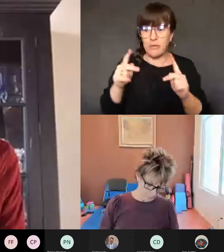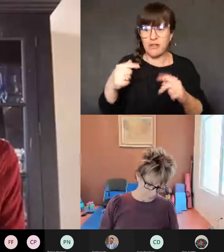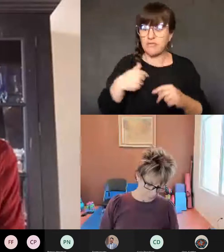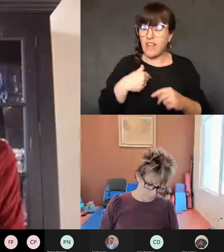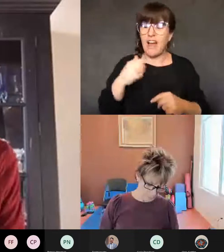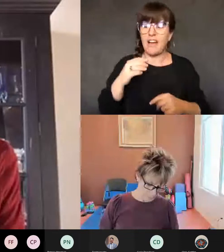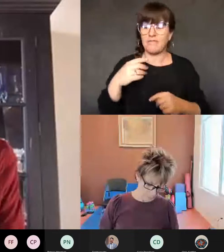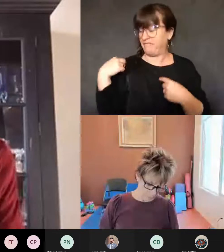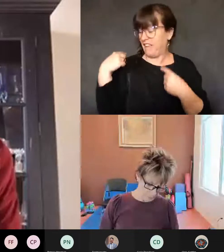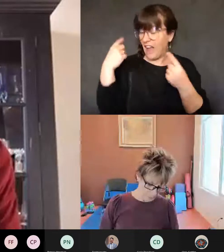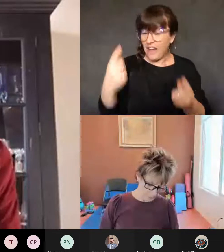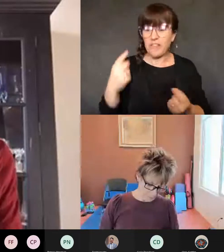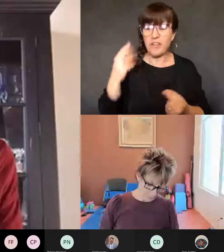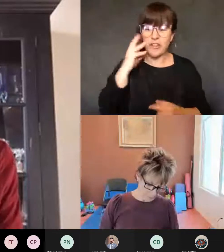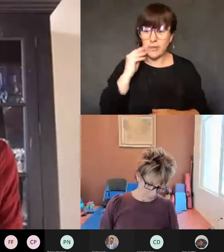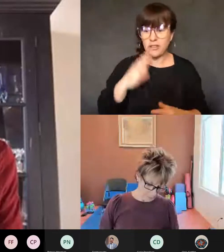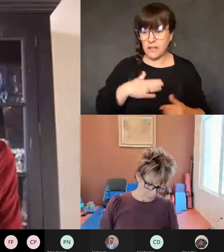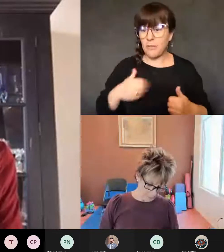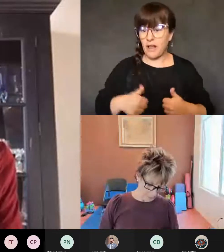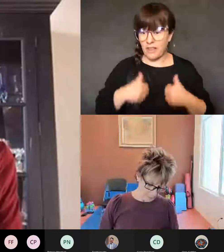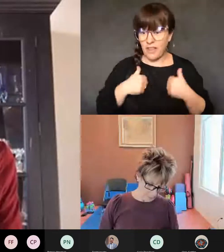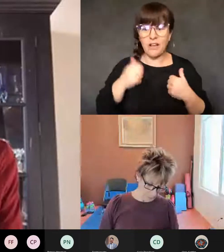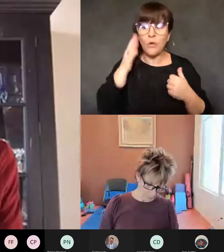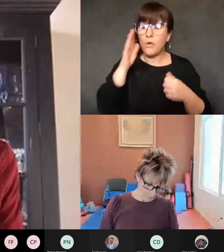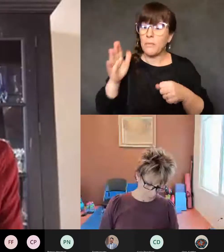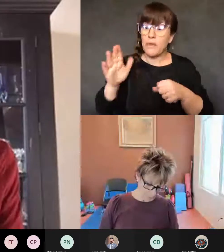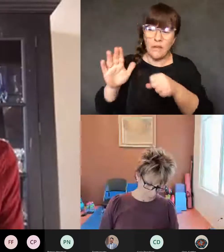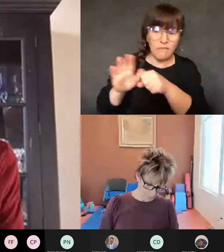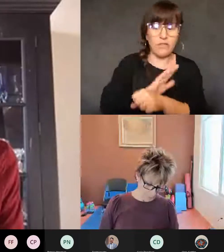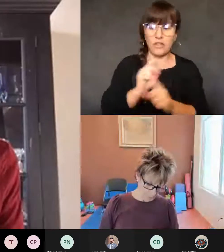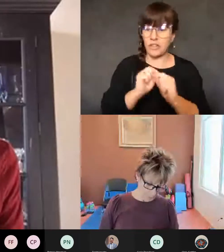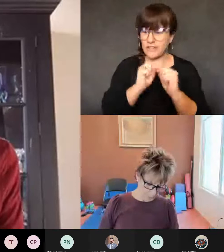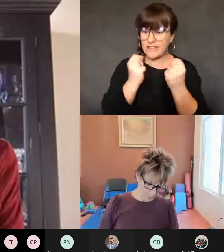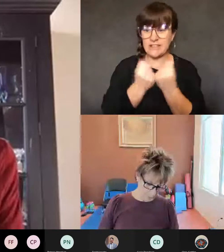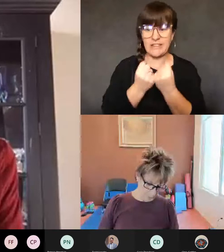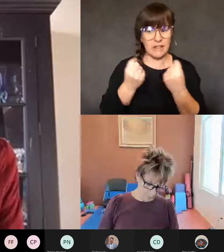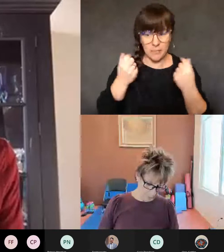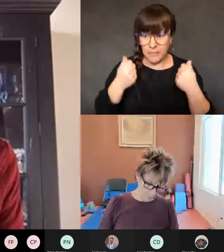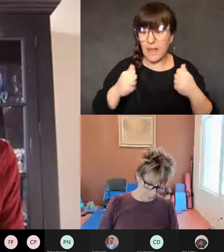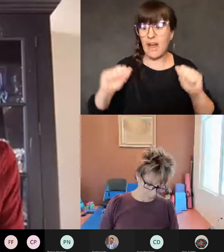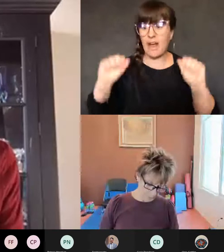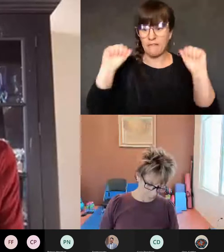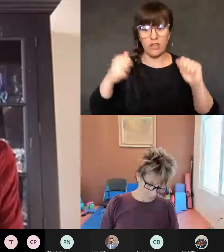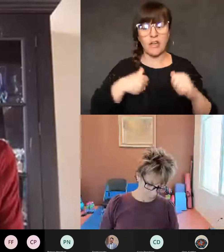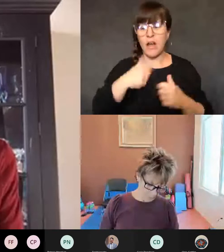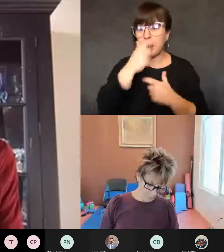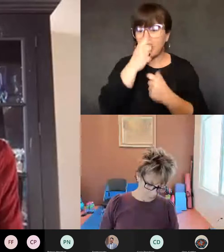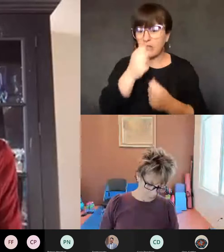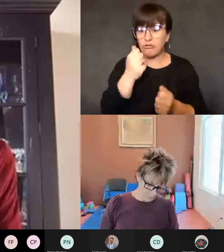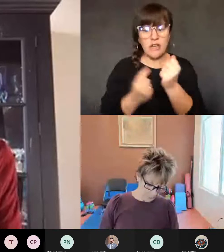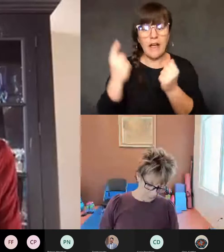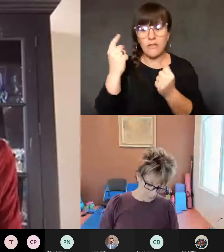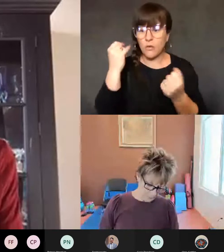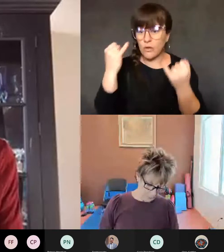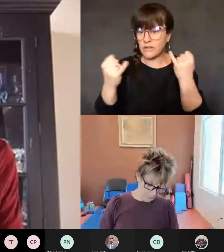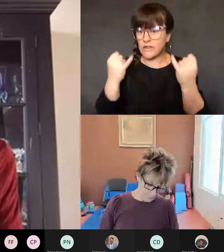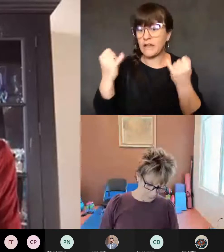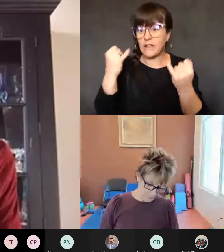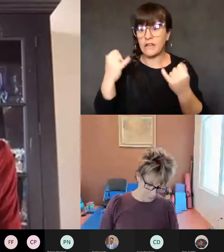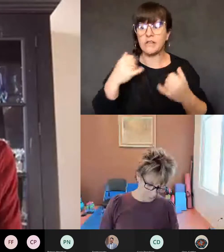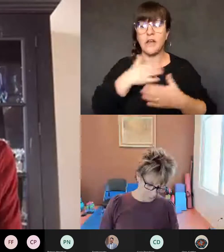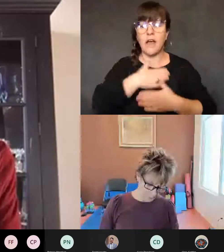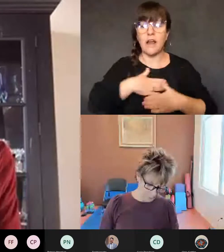this is going to be an all-out team effort. I'm interested in everybody's ideas. And I appreciate what you all are